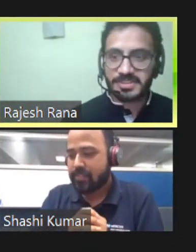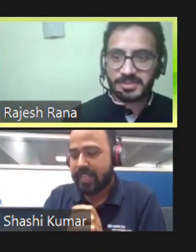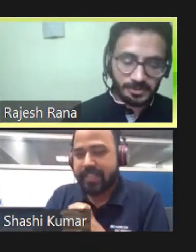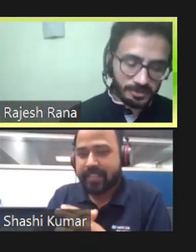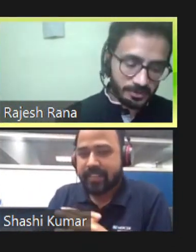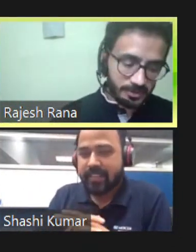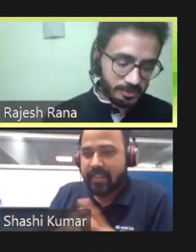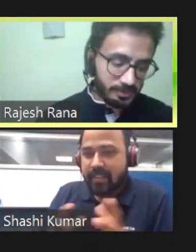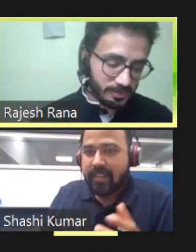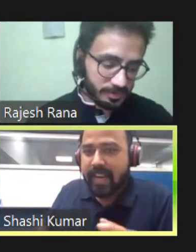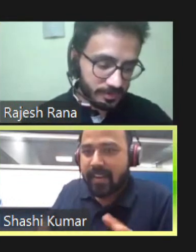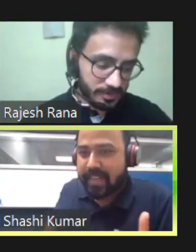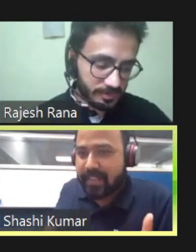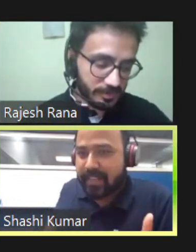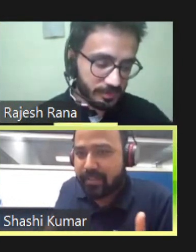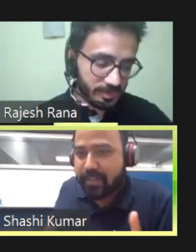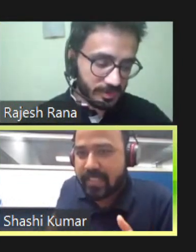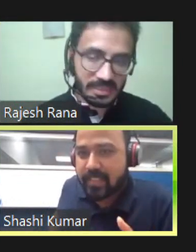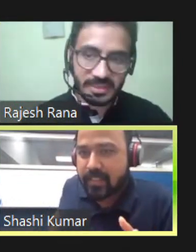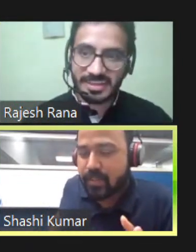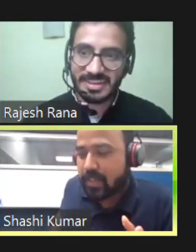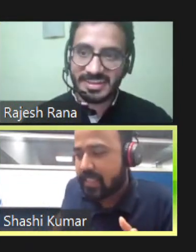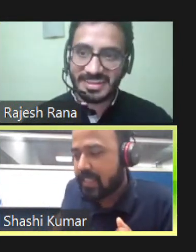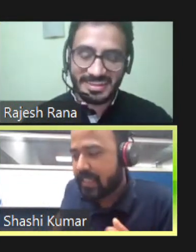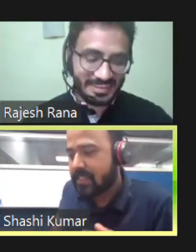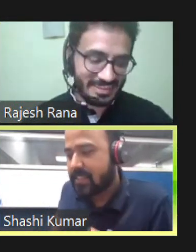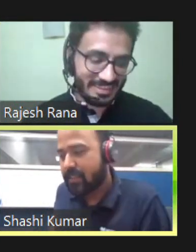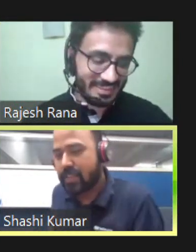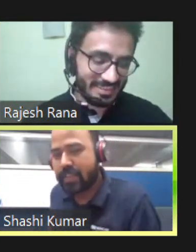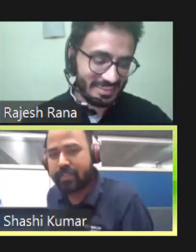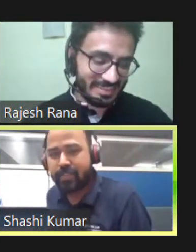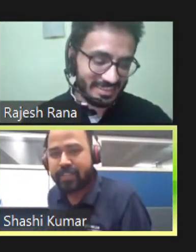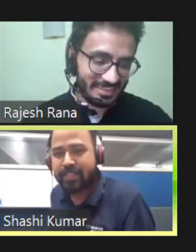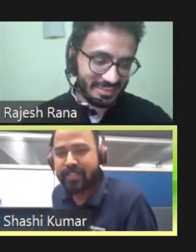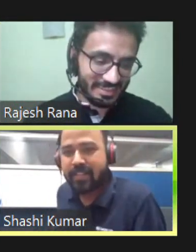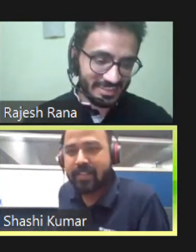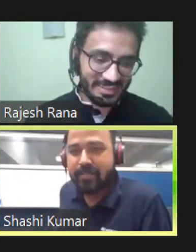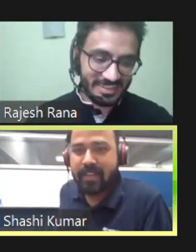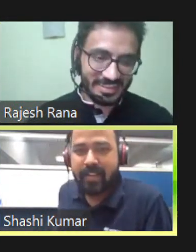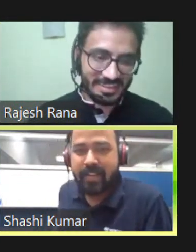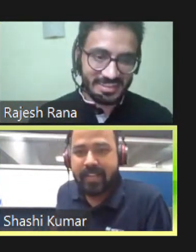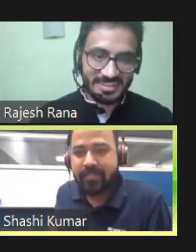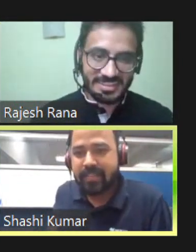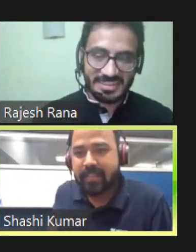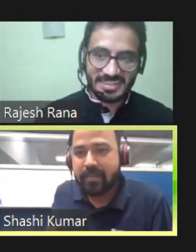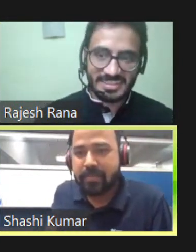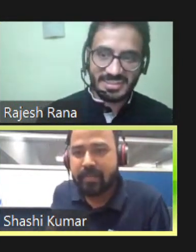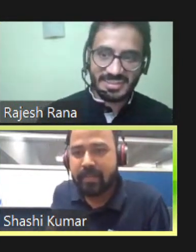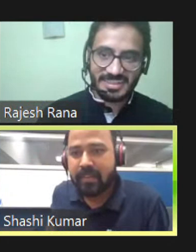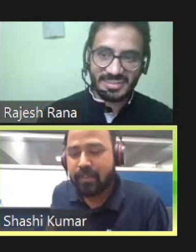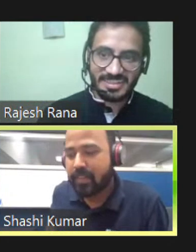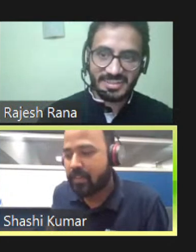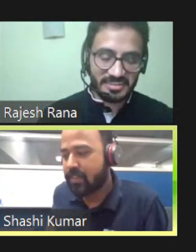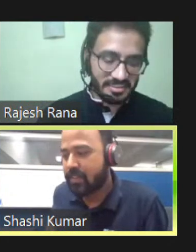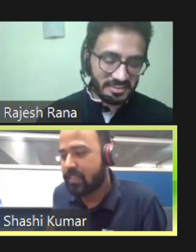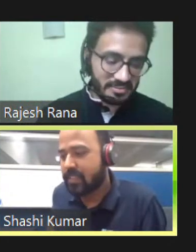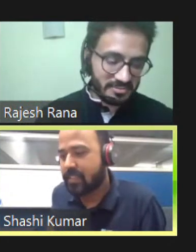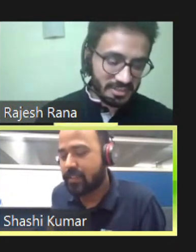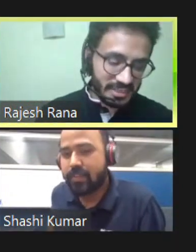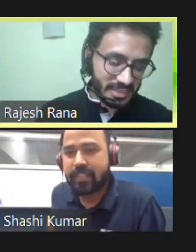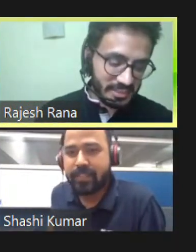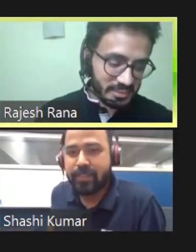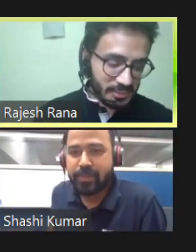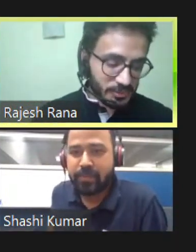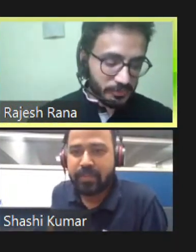who is. I'm waiting for your answers. So Rajesh, I can see you can also just we are live. You can also